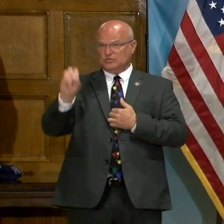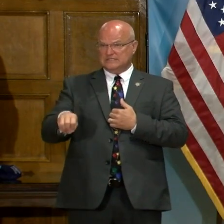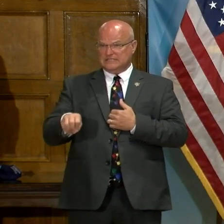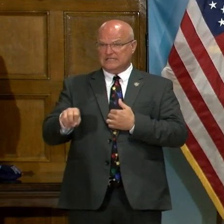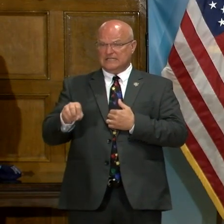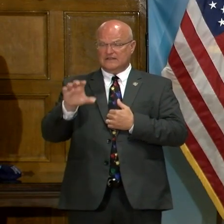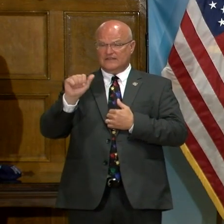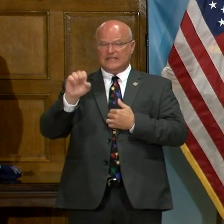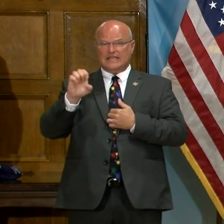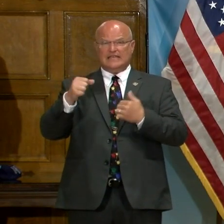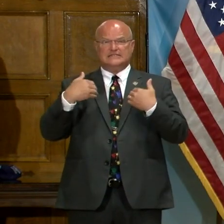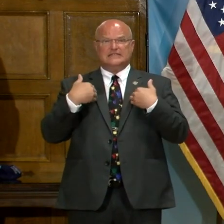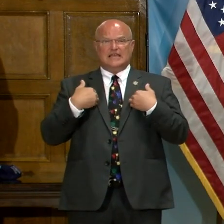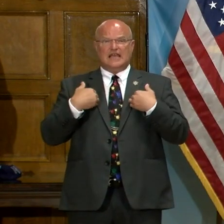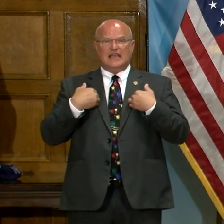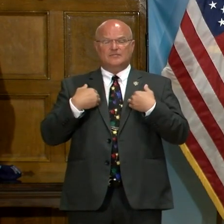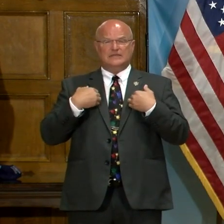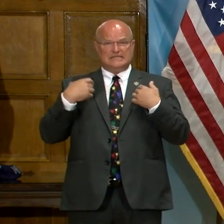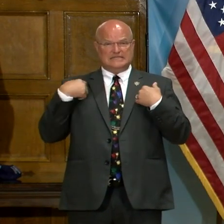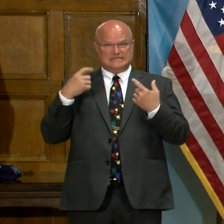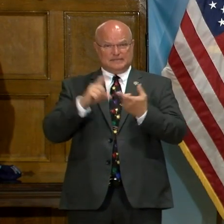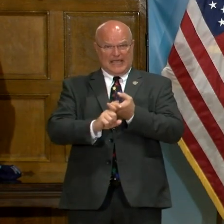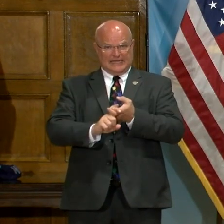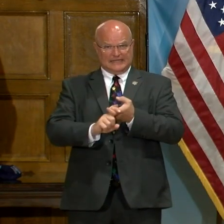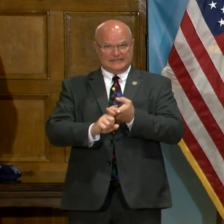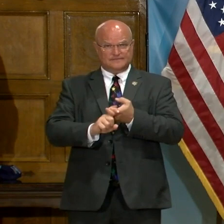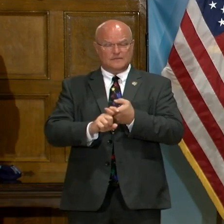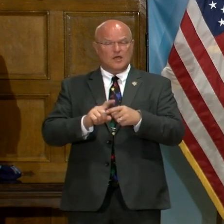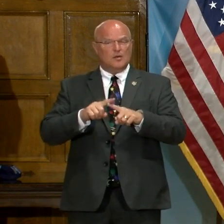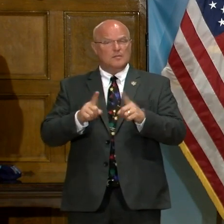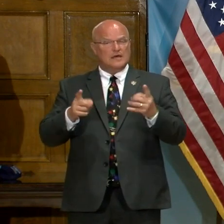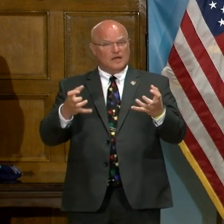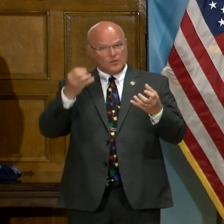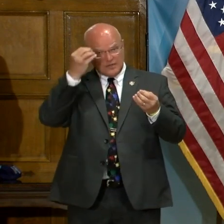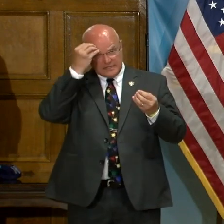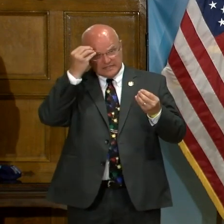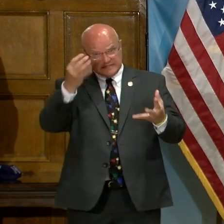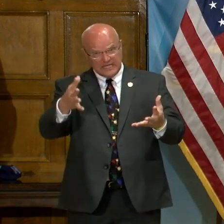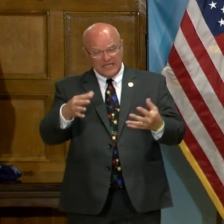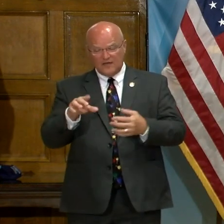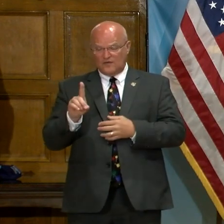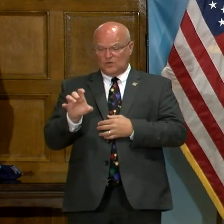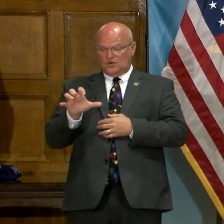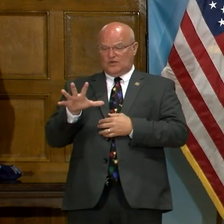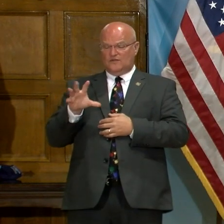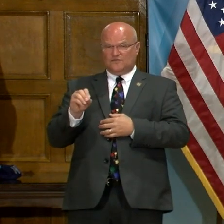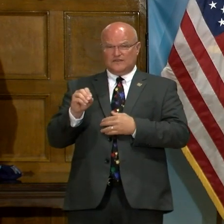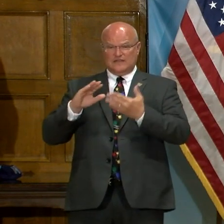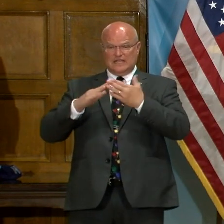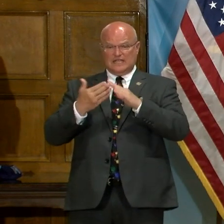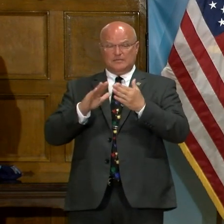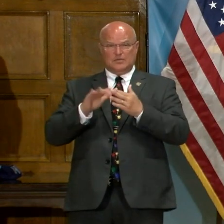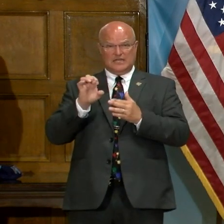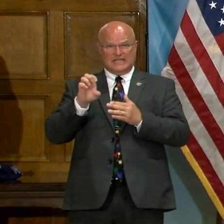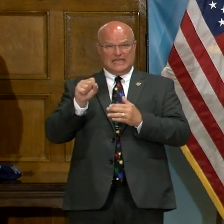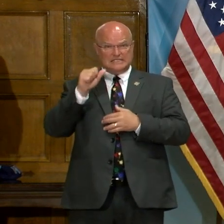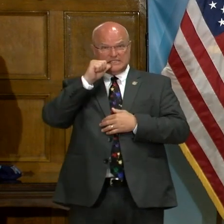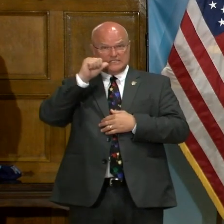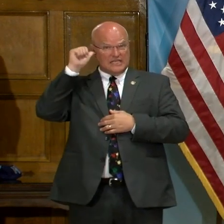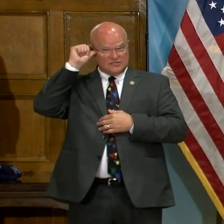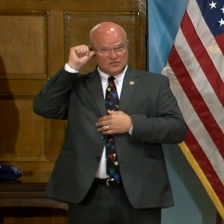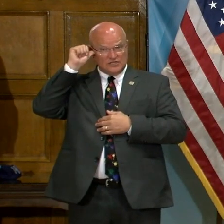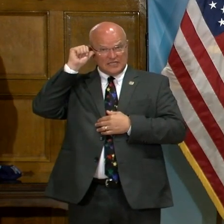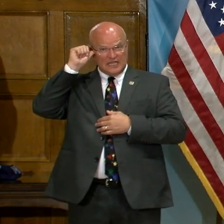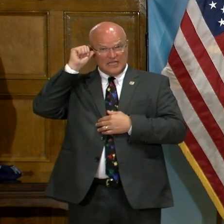10.2% of our cases have been Hispanic. But I would like to say, of the 150 community cases from